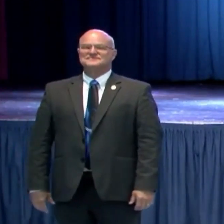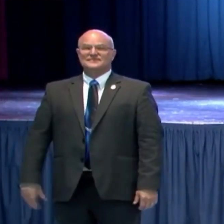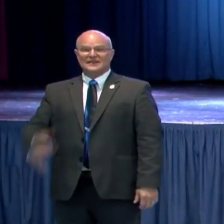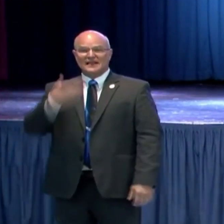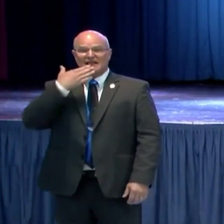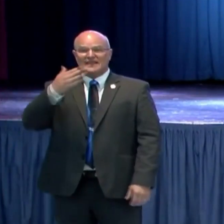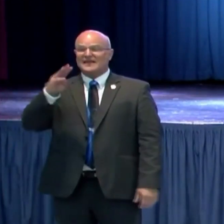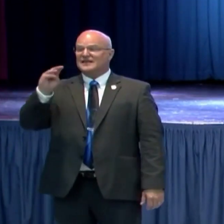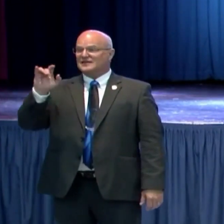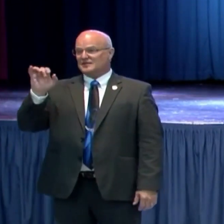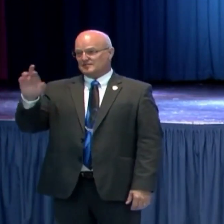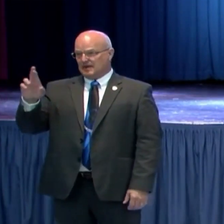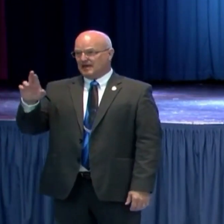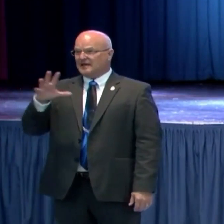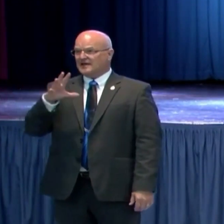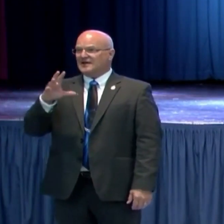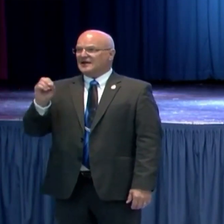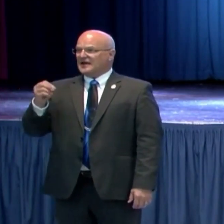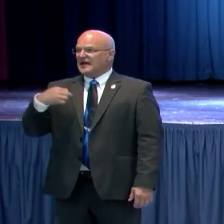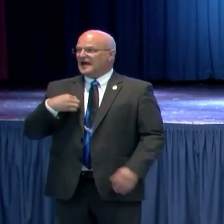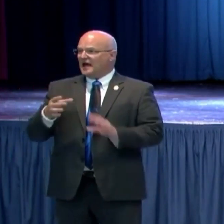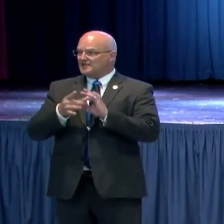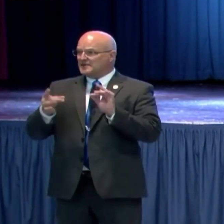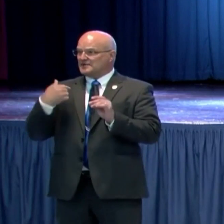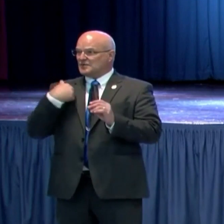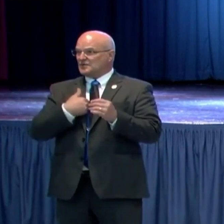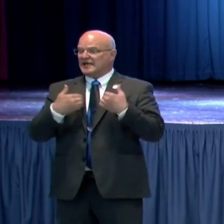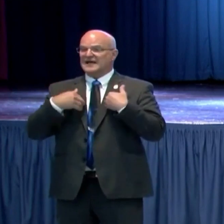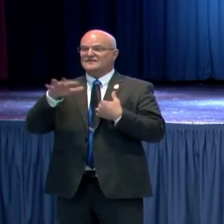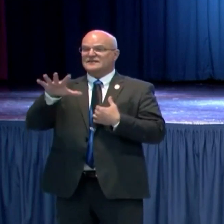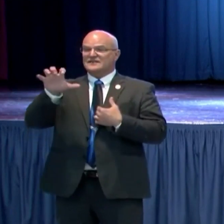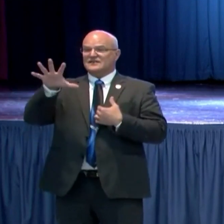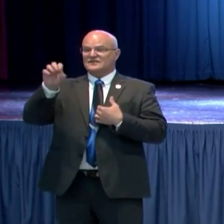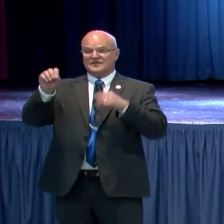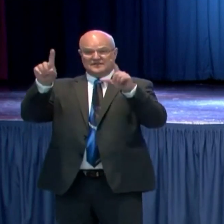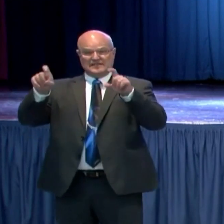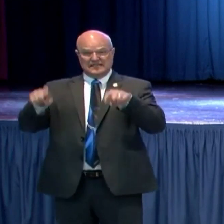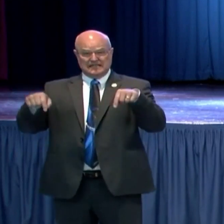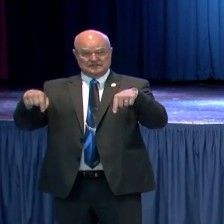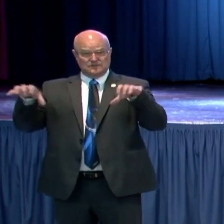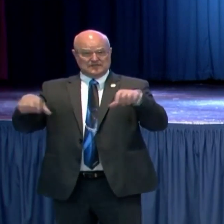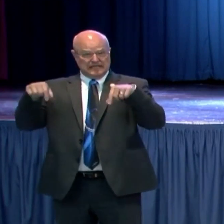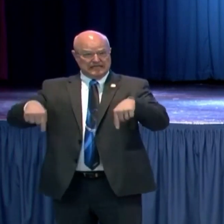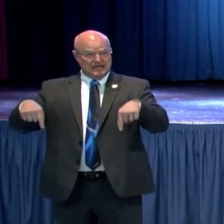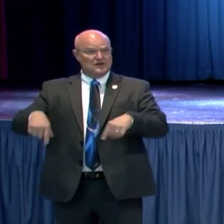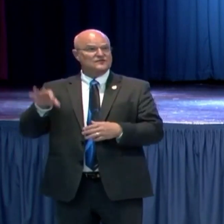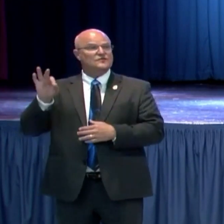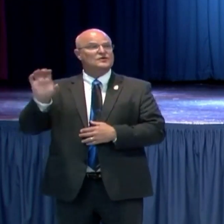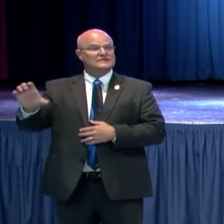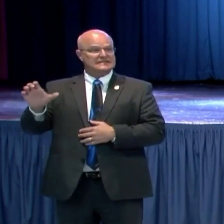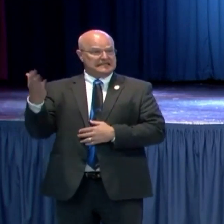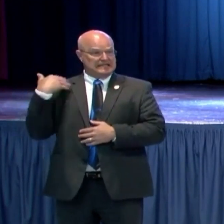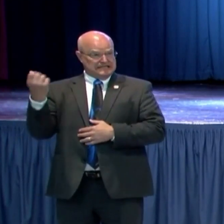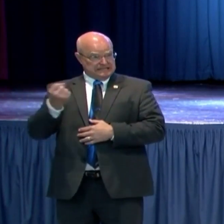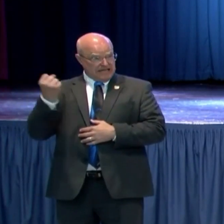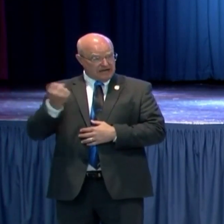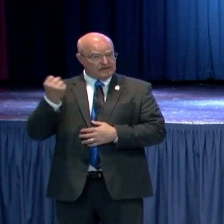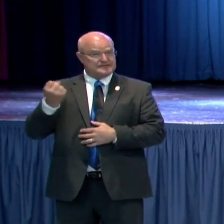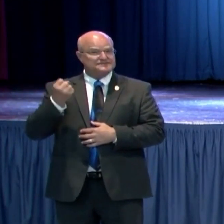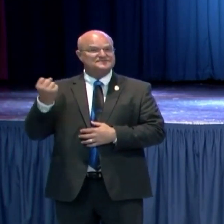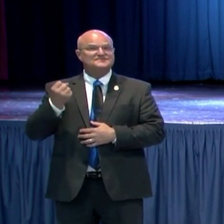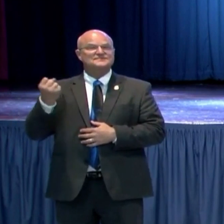Thank you, Mayor. And I mentioned that we had 550 tests that were done here in Forest City last